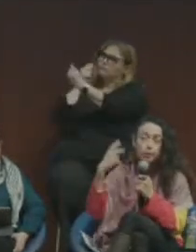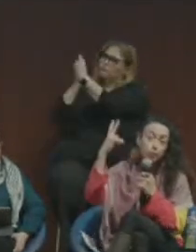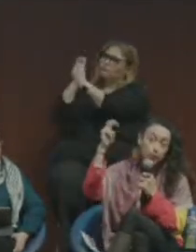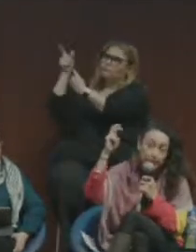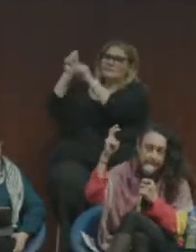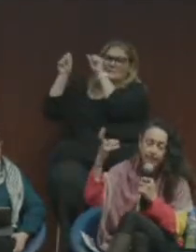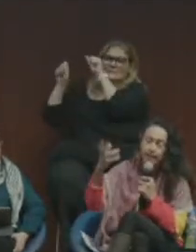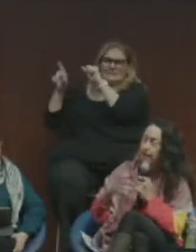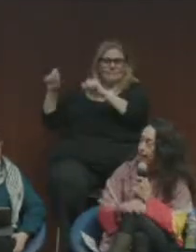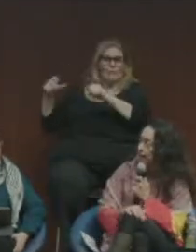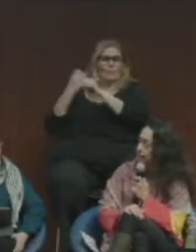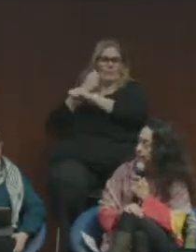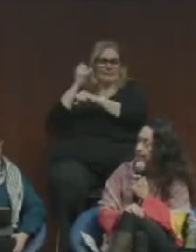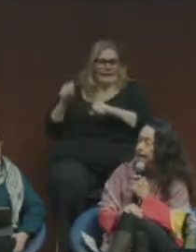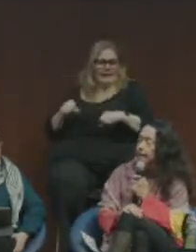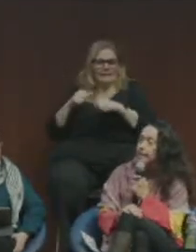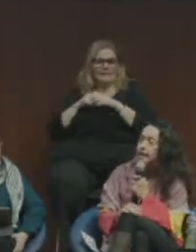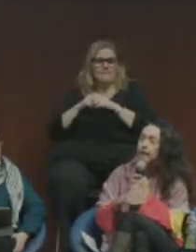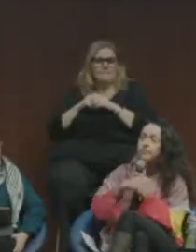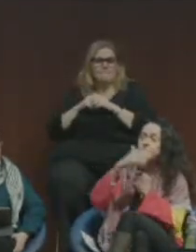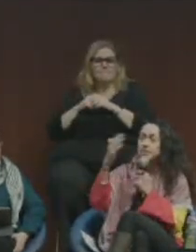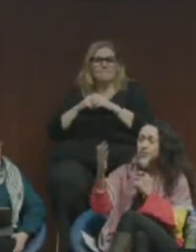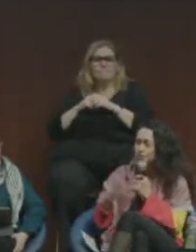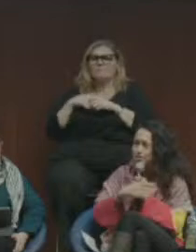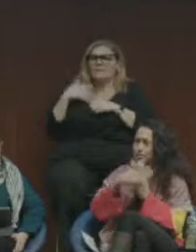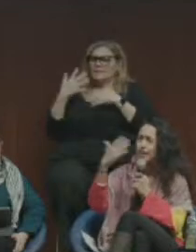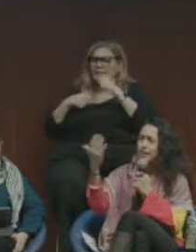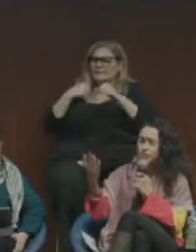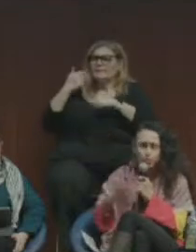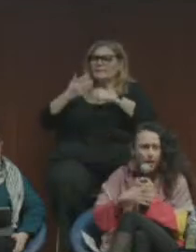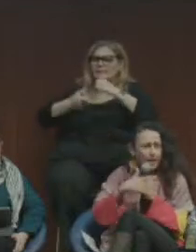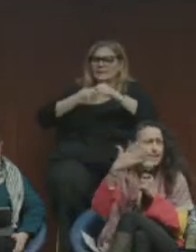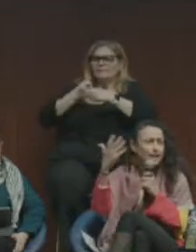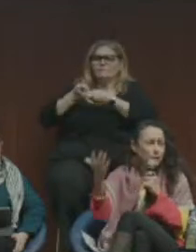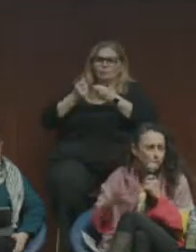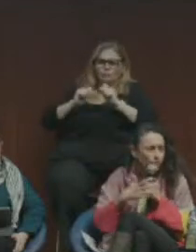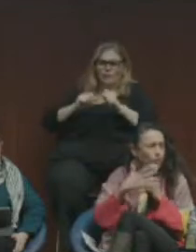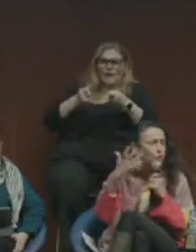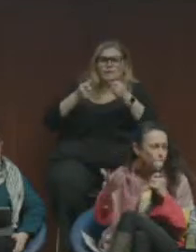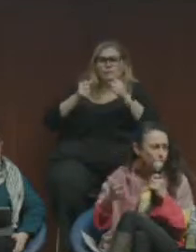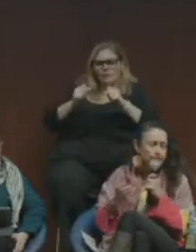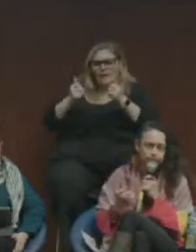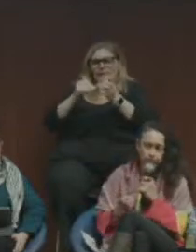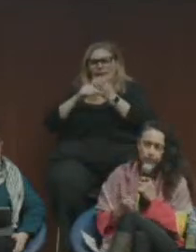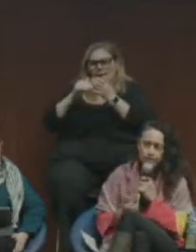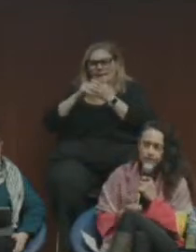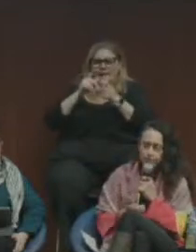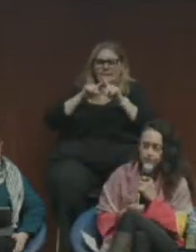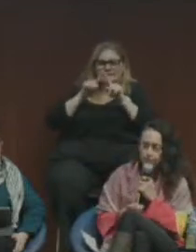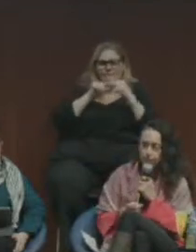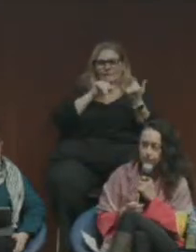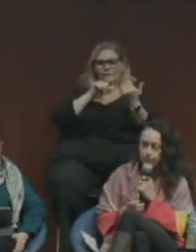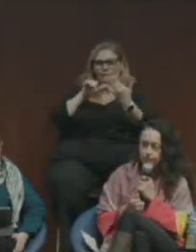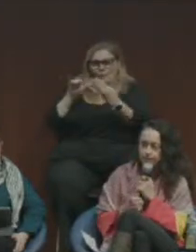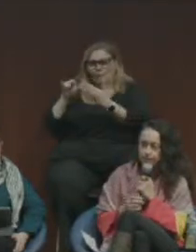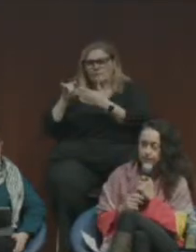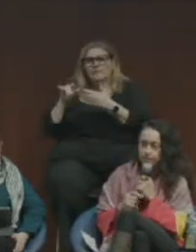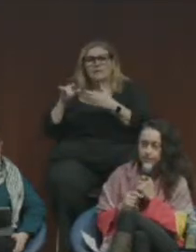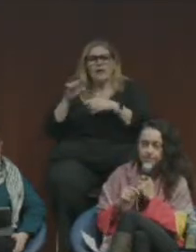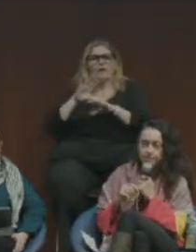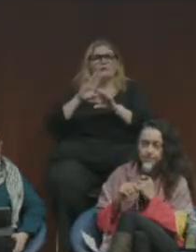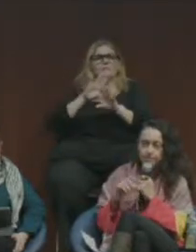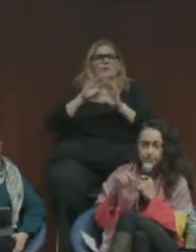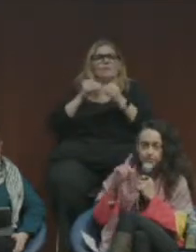that's how we'll win. And after years of kind of trying that over and over in different ways, I was part of an organization